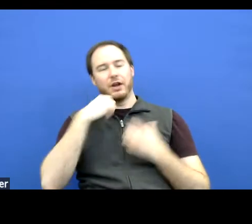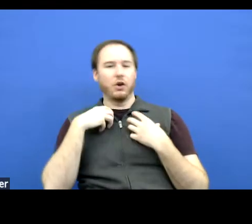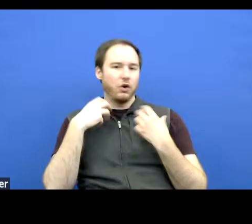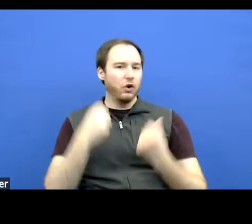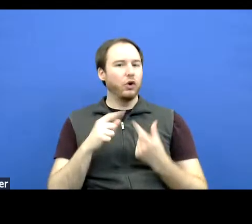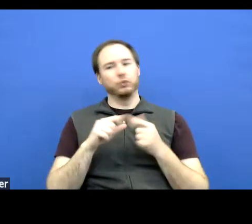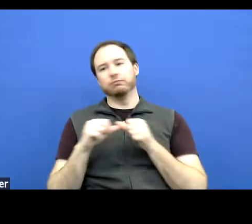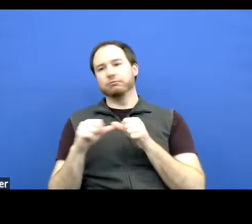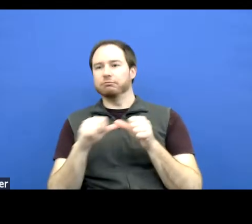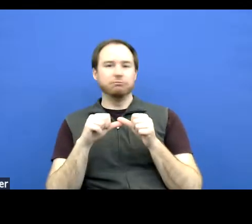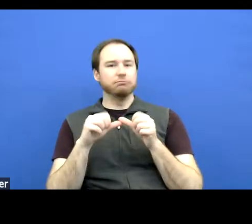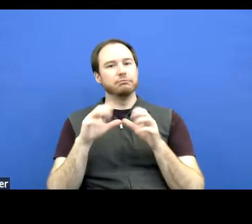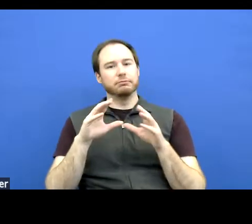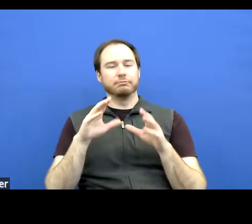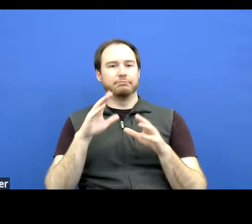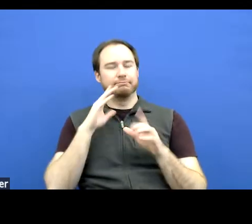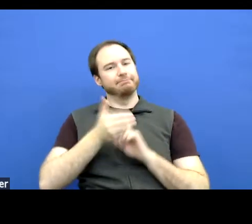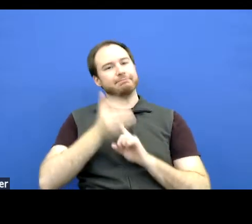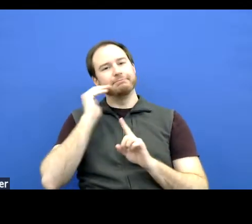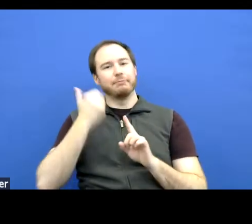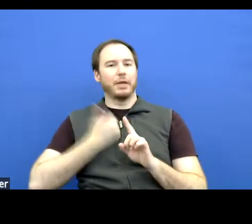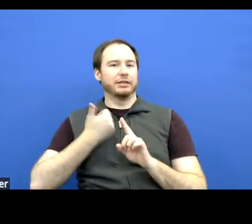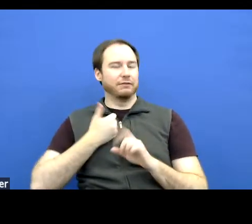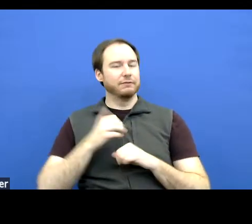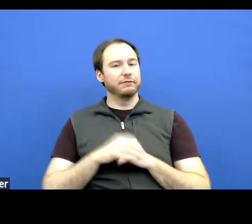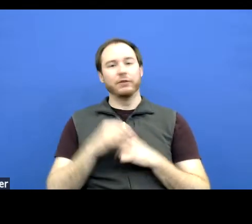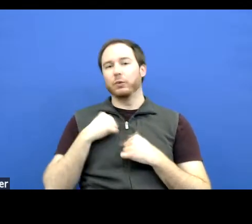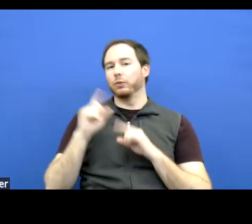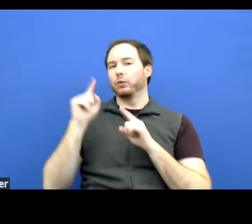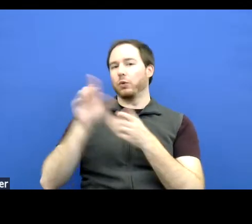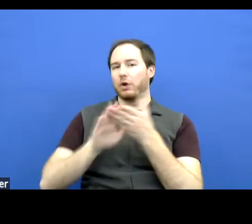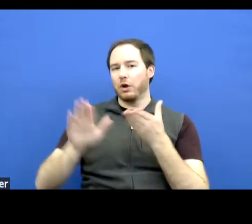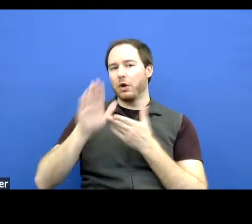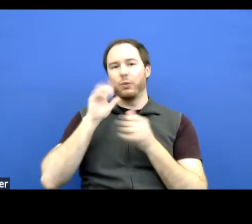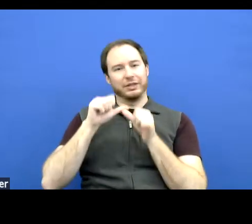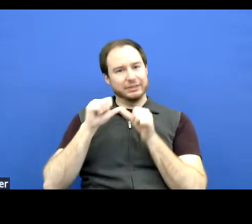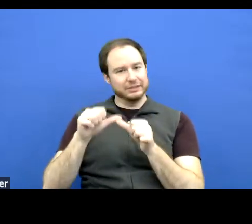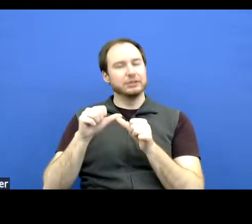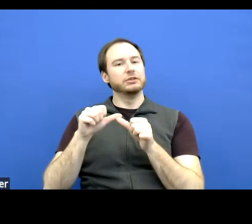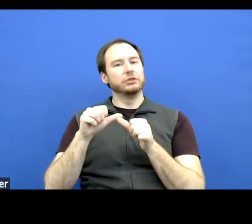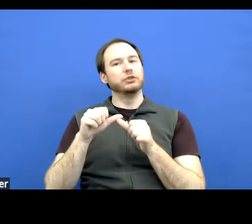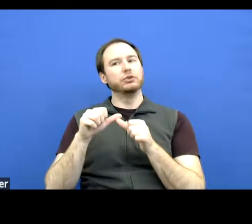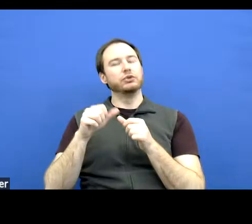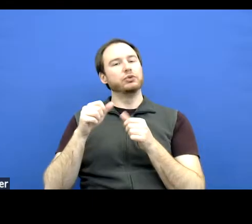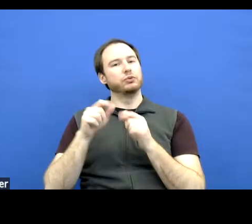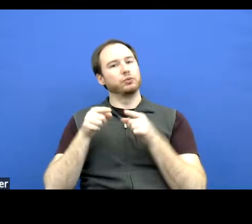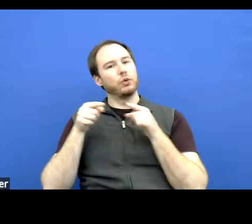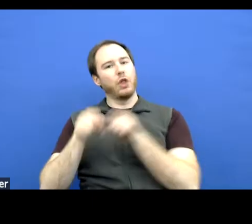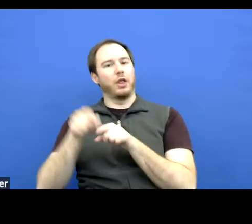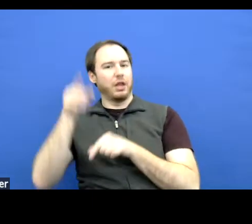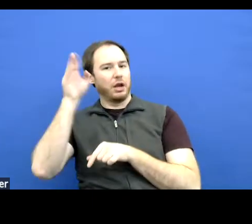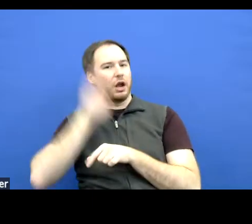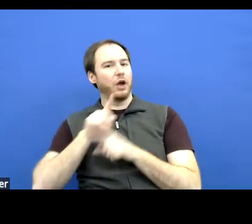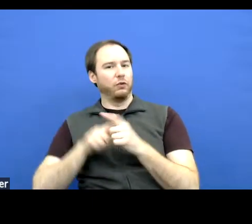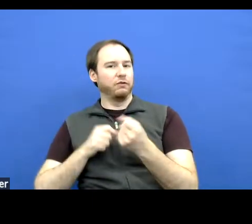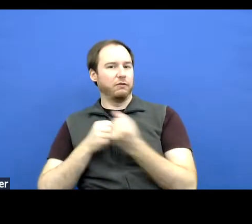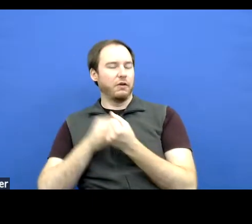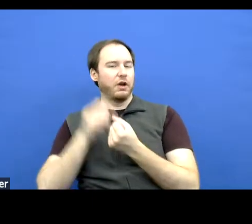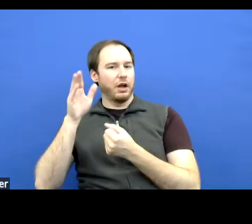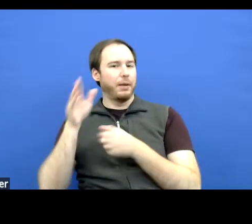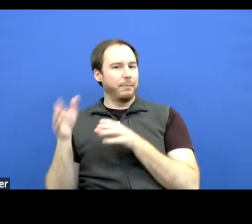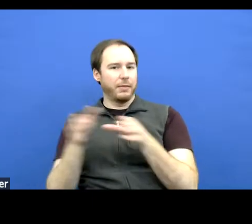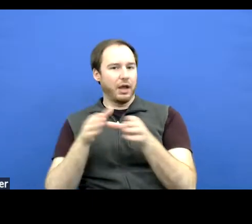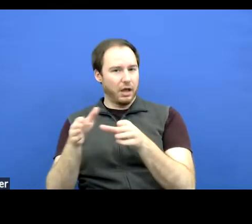be who I want to be. As I go on to college, I plan to continue my journey alongside God as I seek to follow his path,